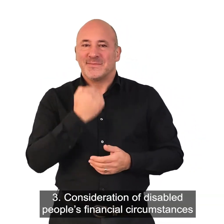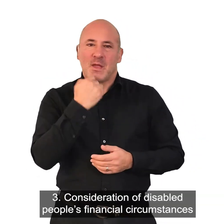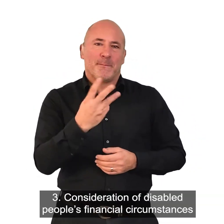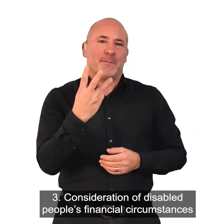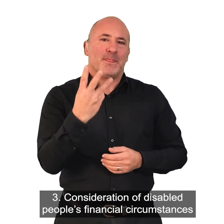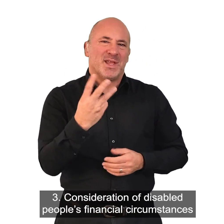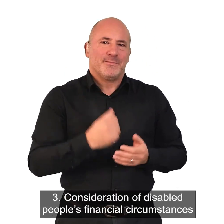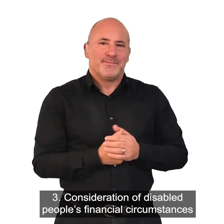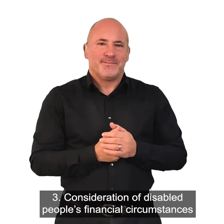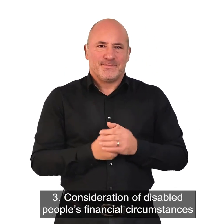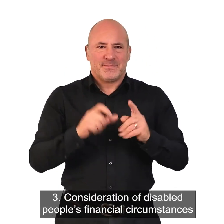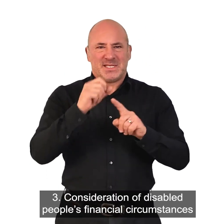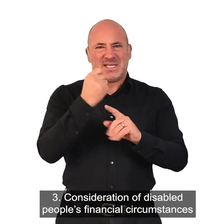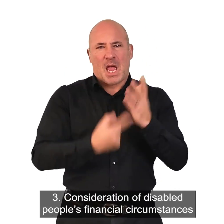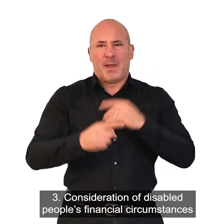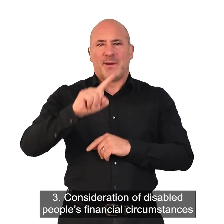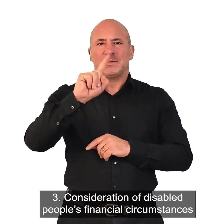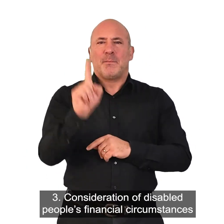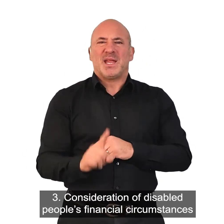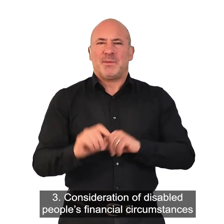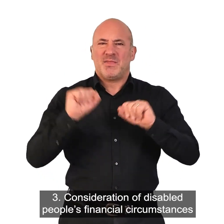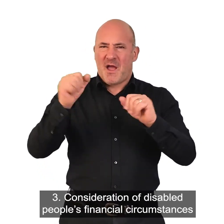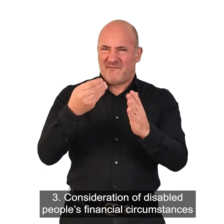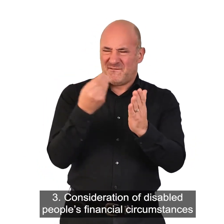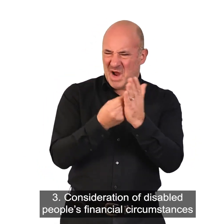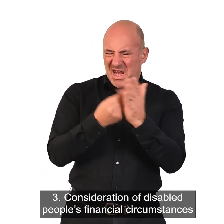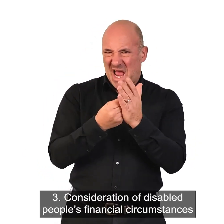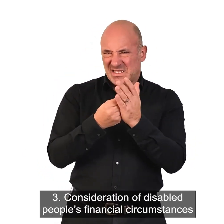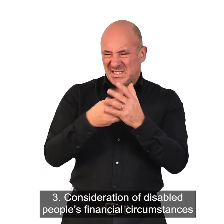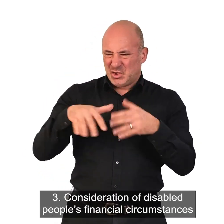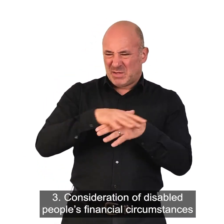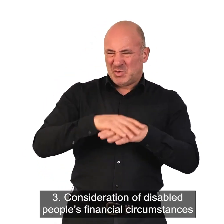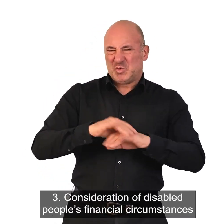3. Consideration of disabled people's financial circumstances